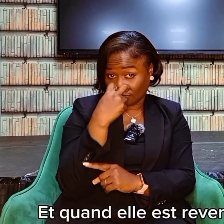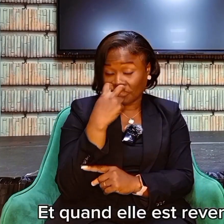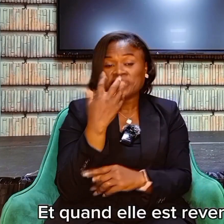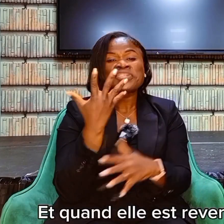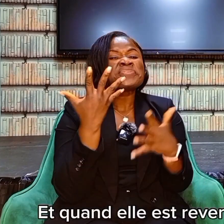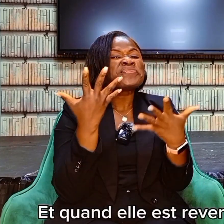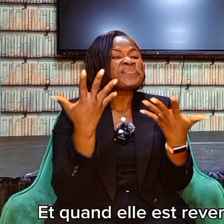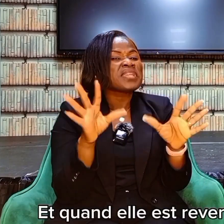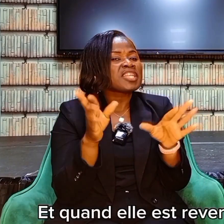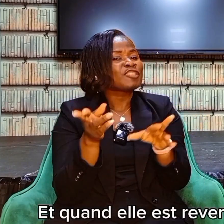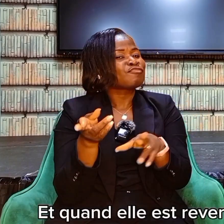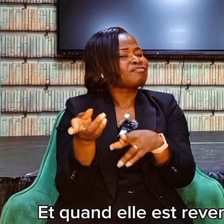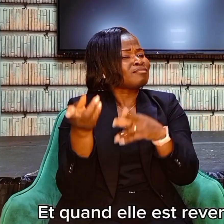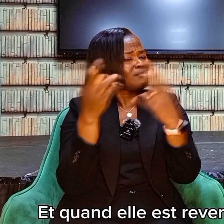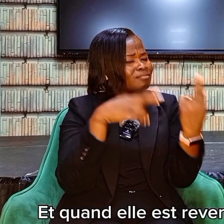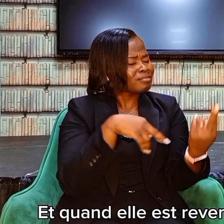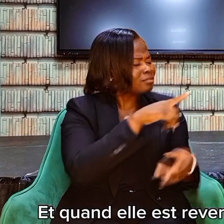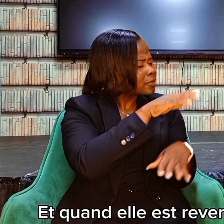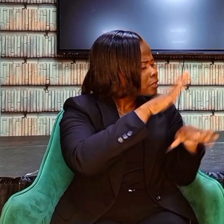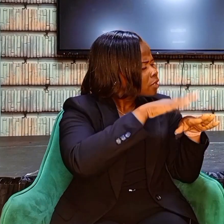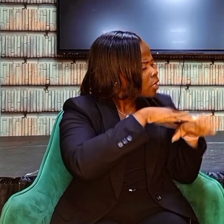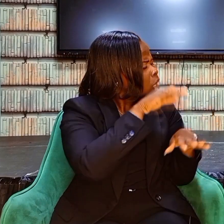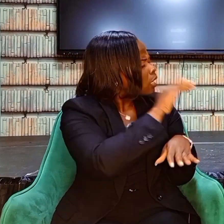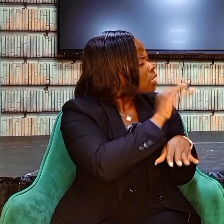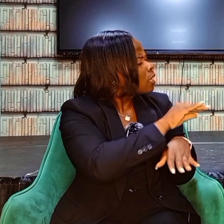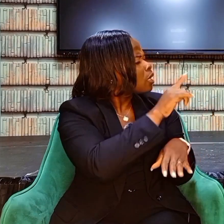back, she told me, Maureen,